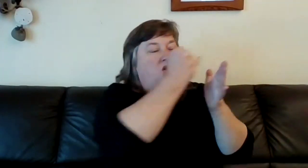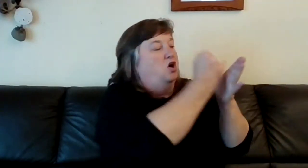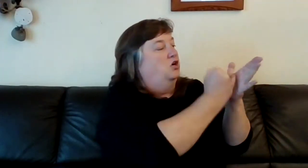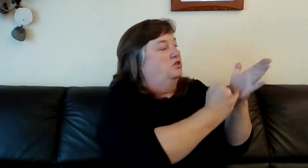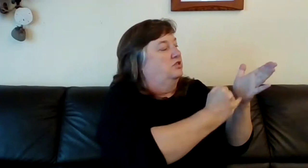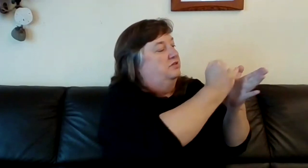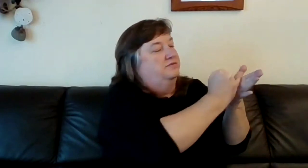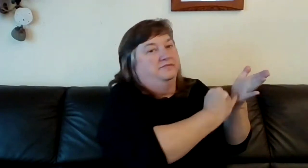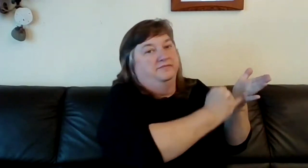art,